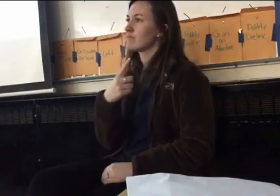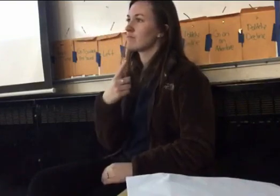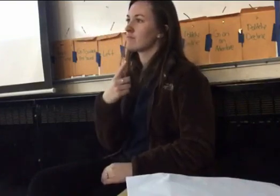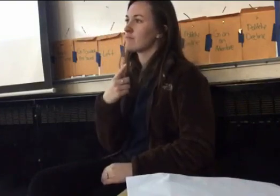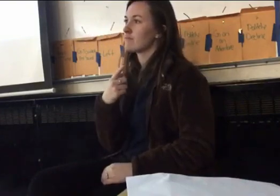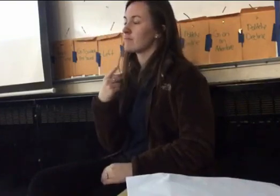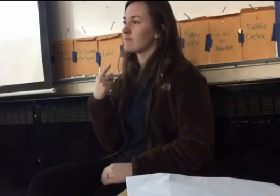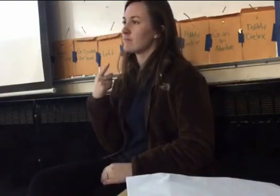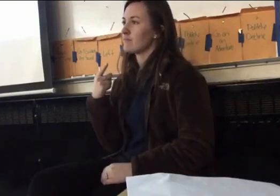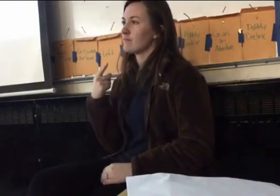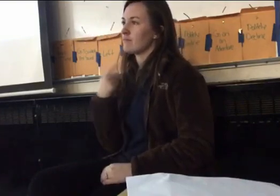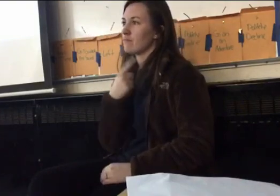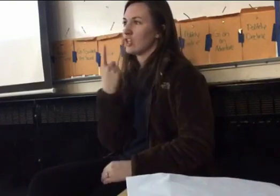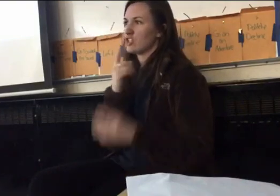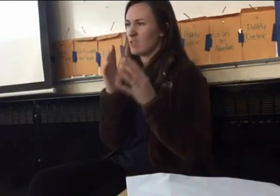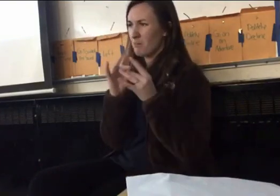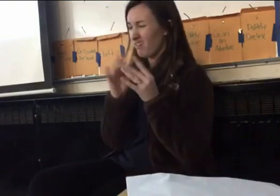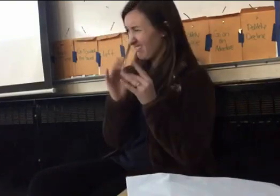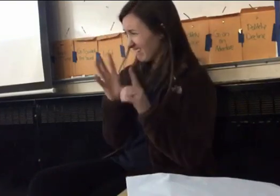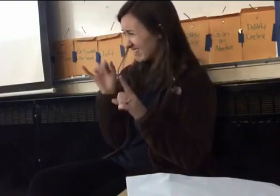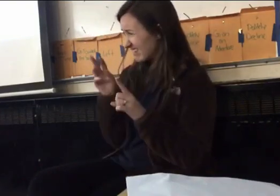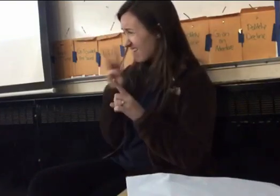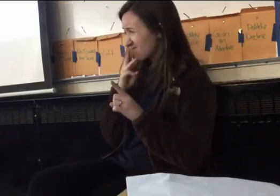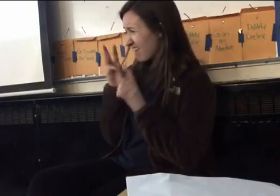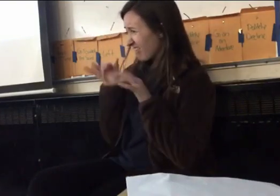was wrong.